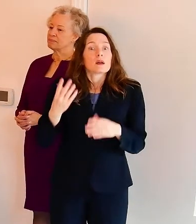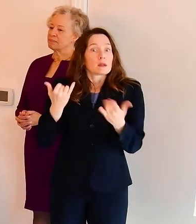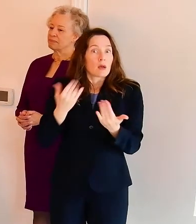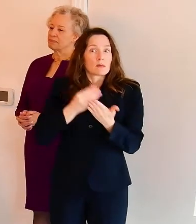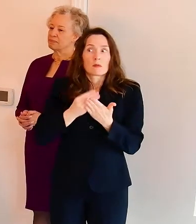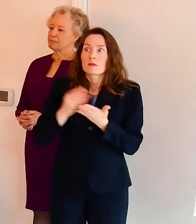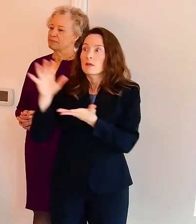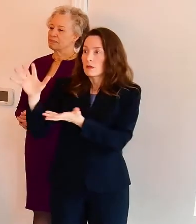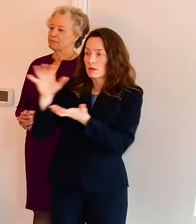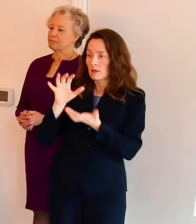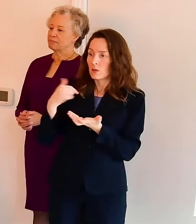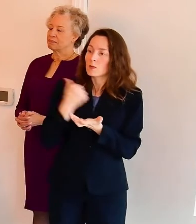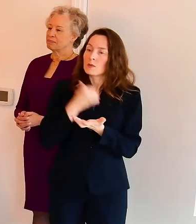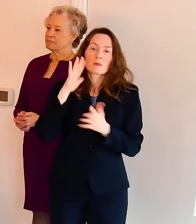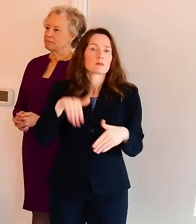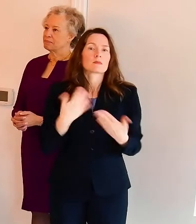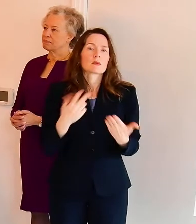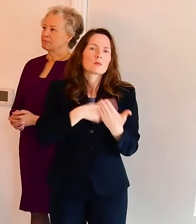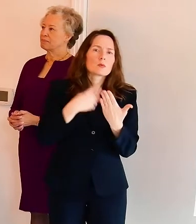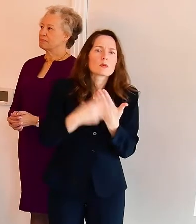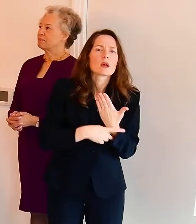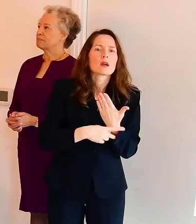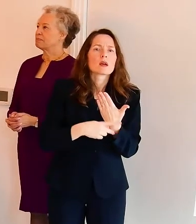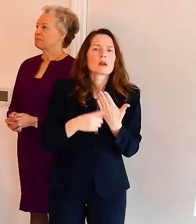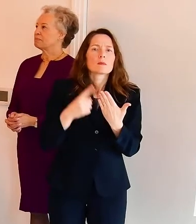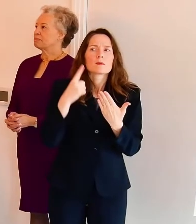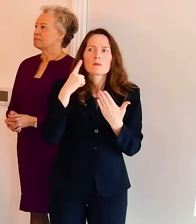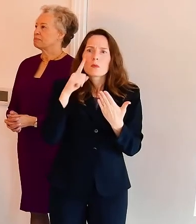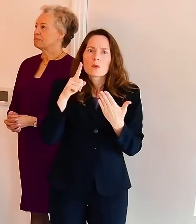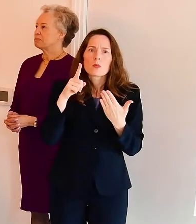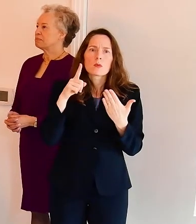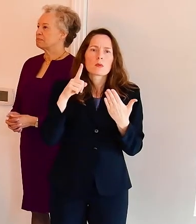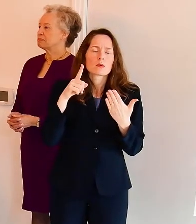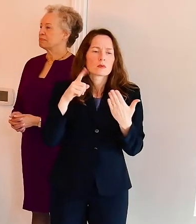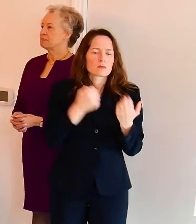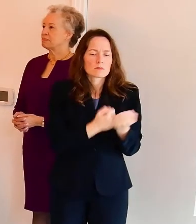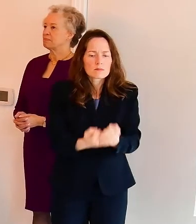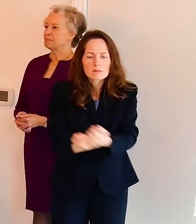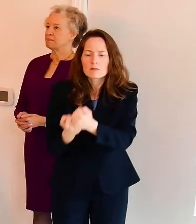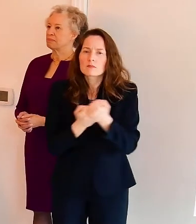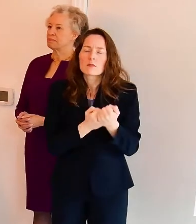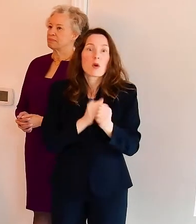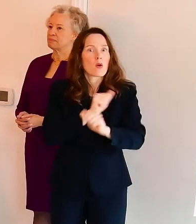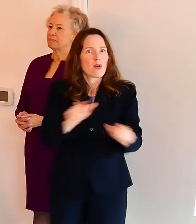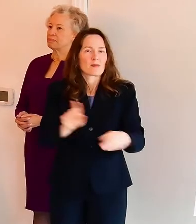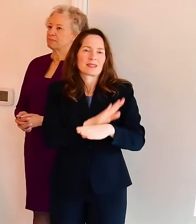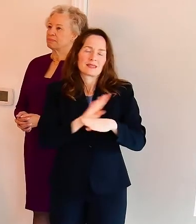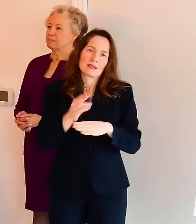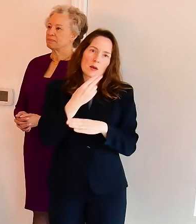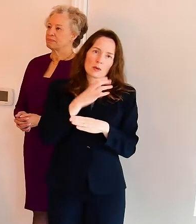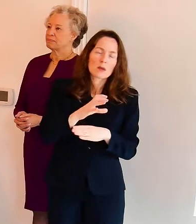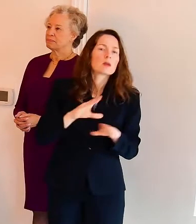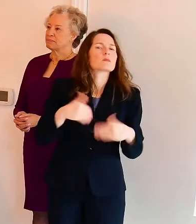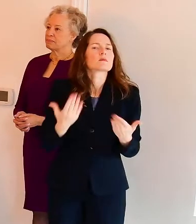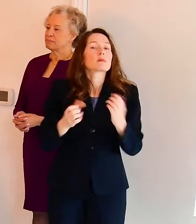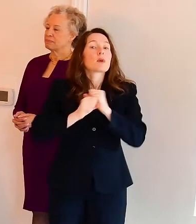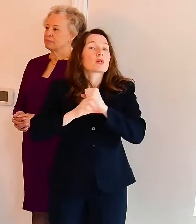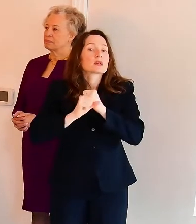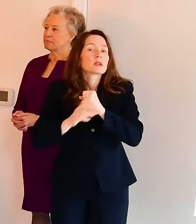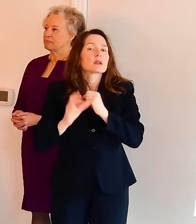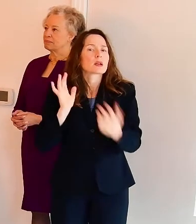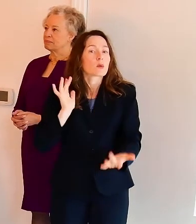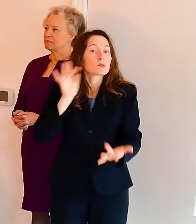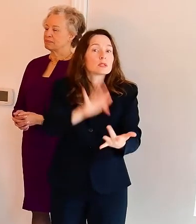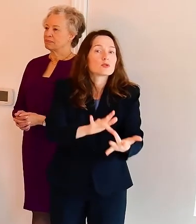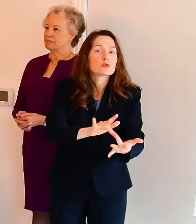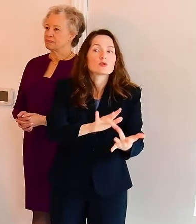provide programming to support and educate all businesses in Howard County, to provide marketing and outreach programs to companies, and to assist with